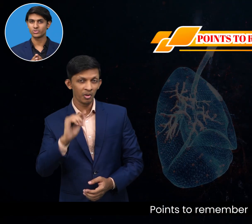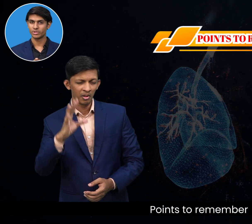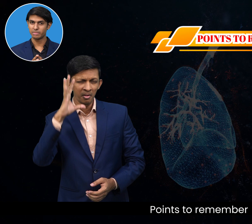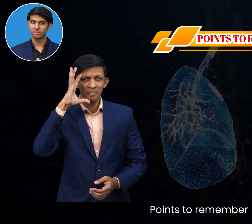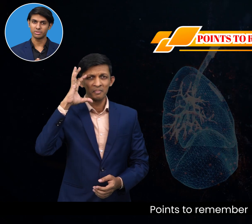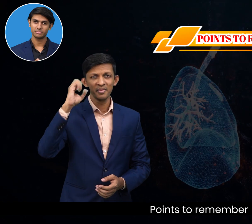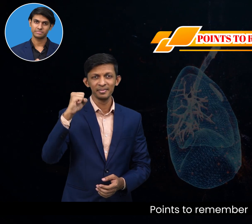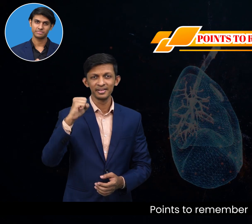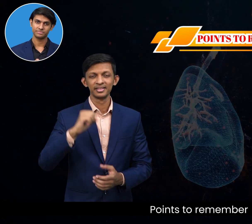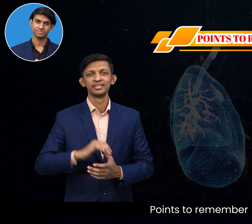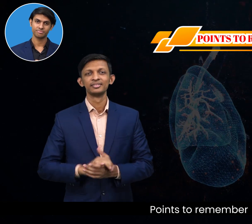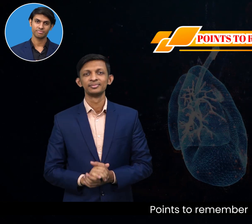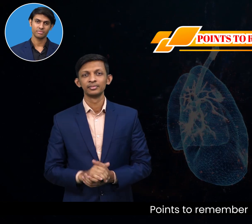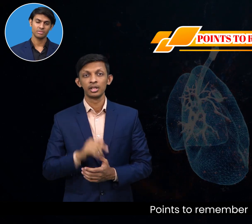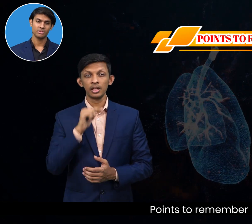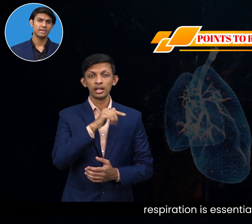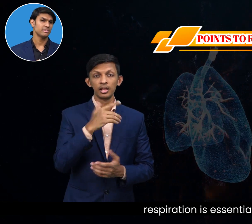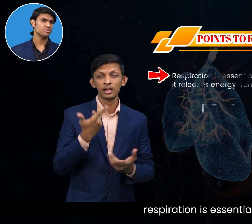Points to remember.